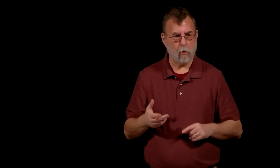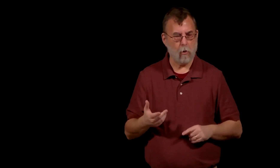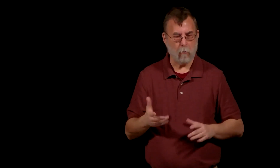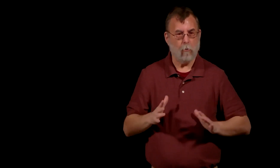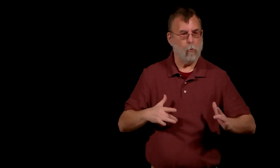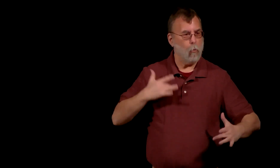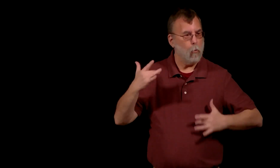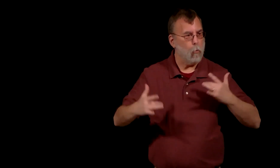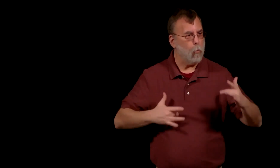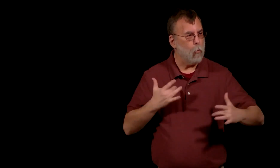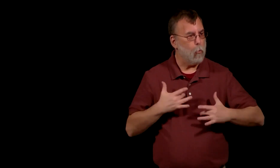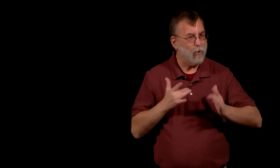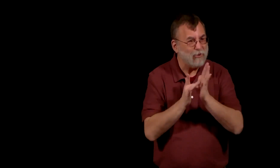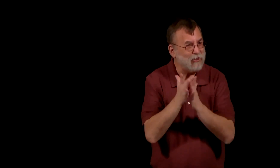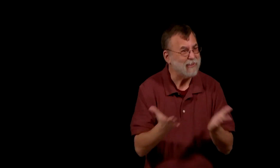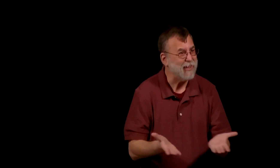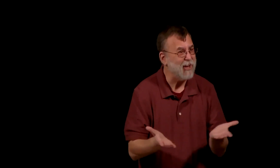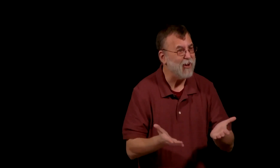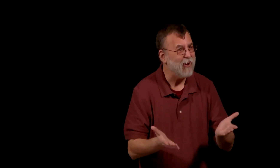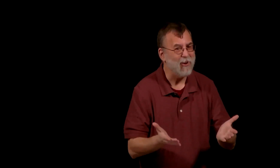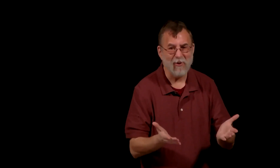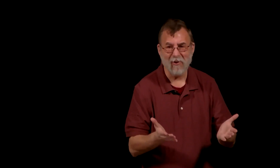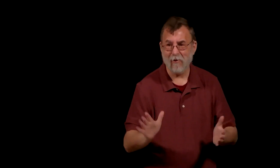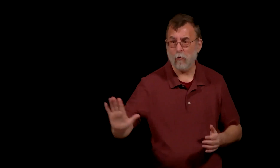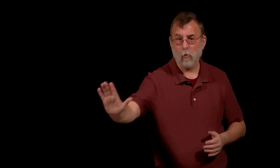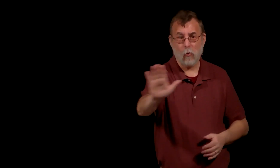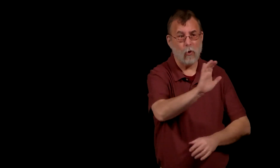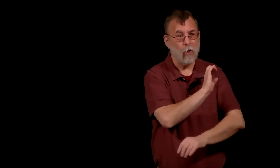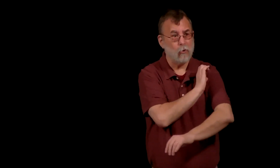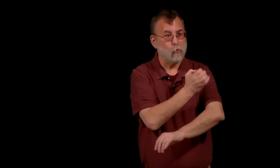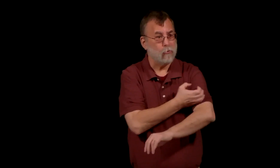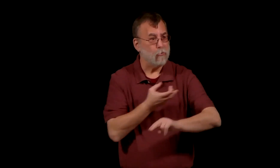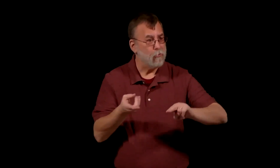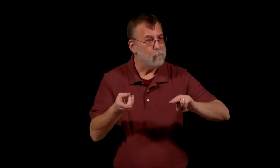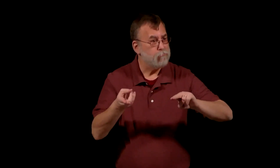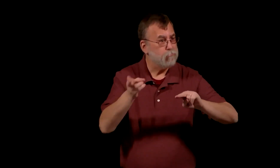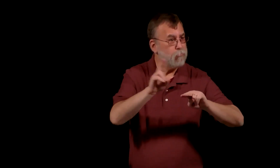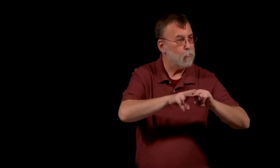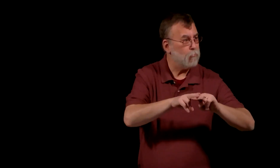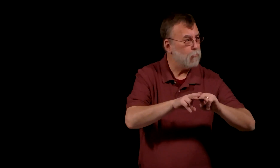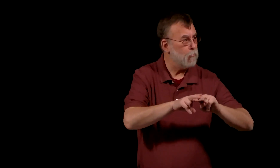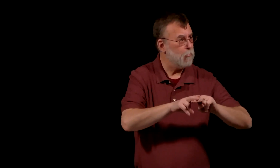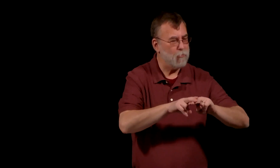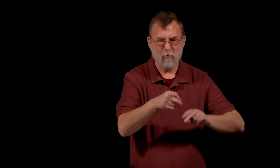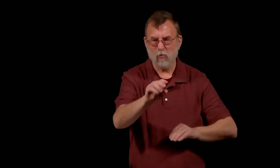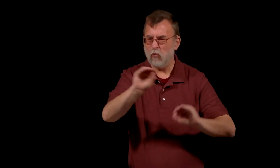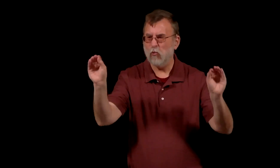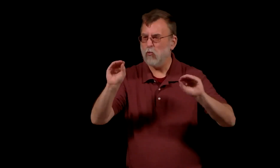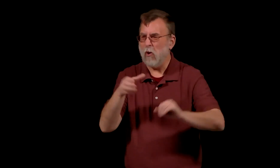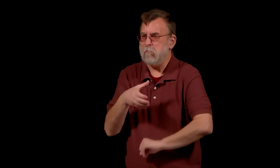fear. But we were excited that Jesus was here on earth. That energy multiplied.